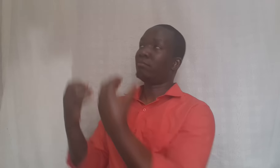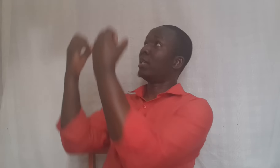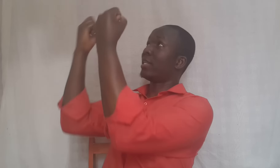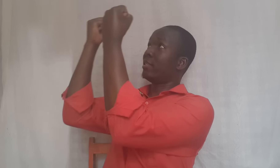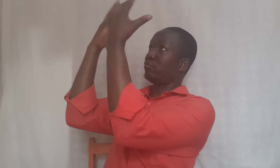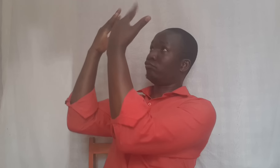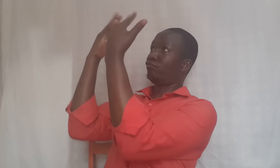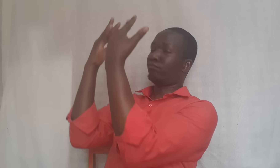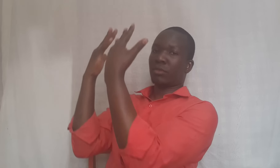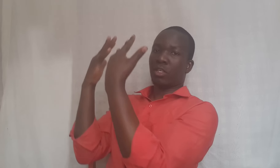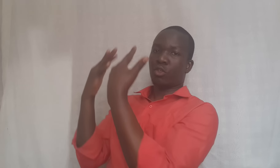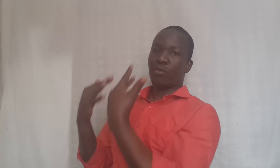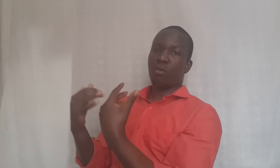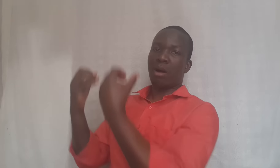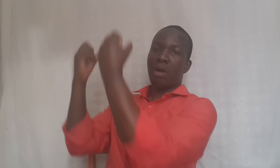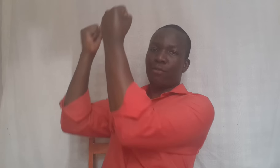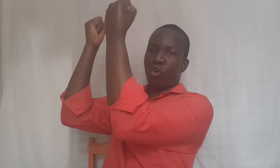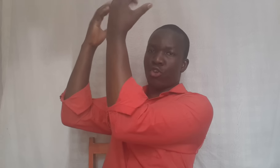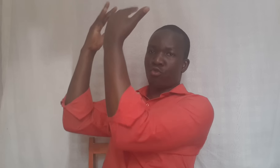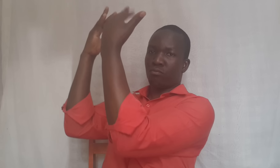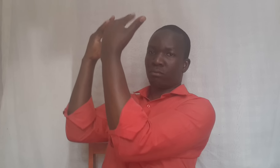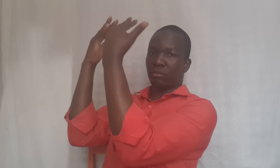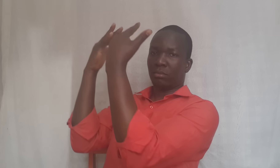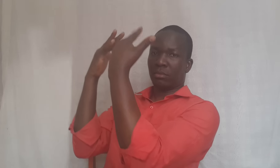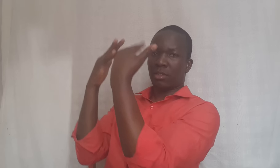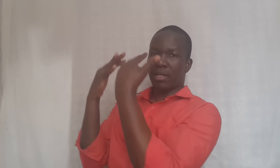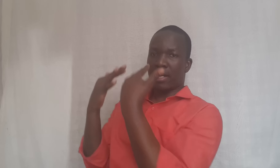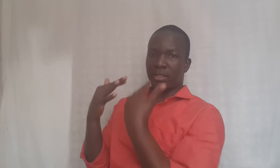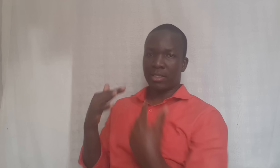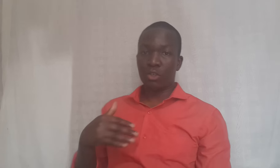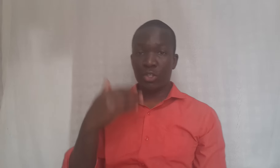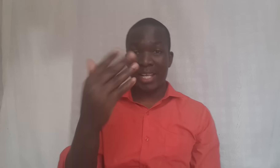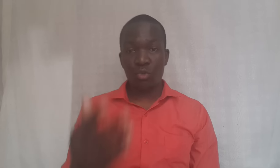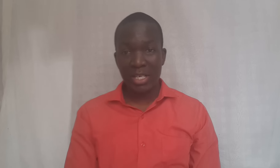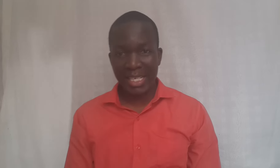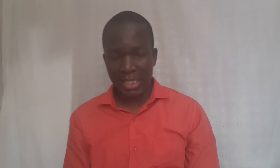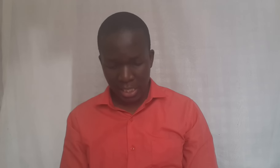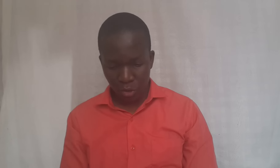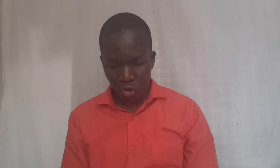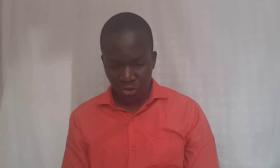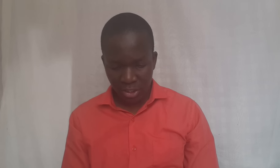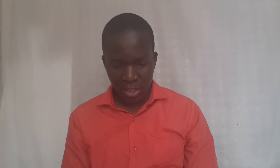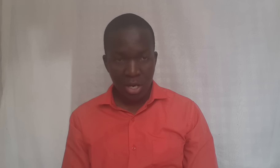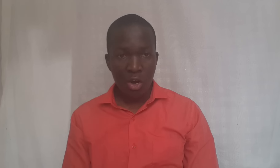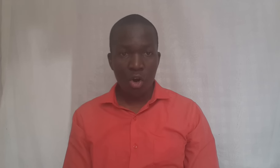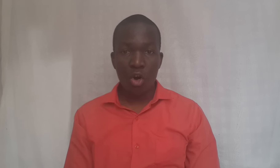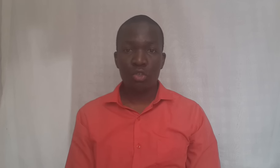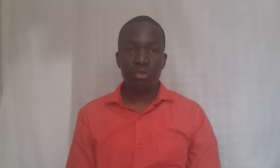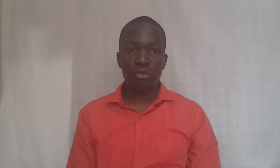like this. So from above on you, like that. So that's to get nourished, or